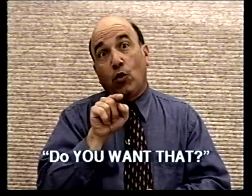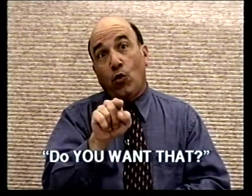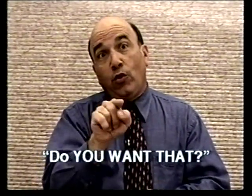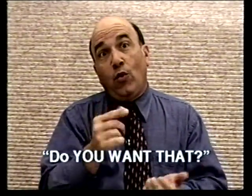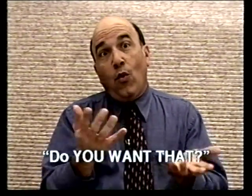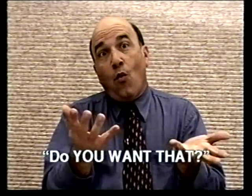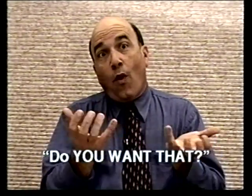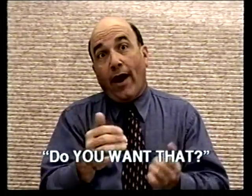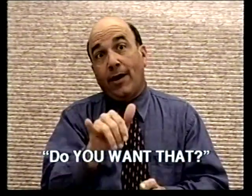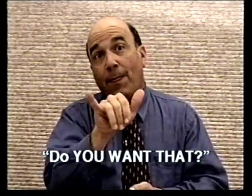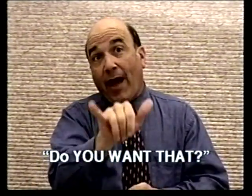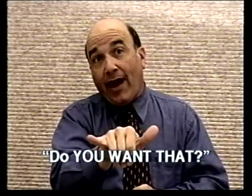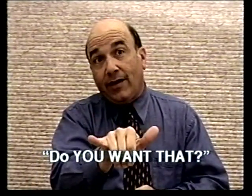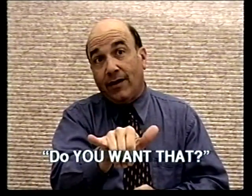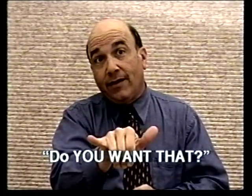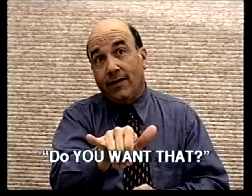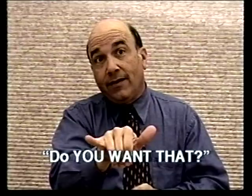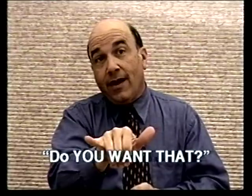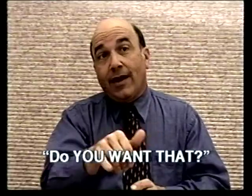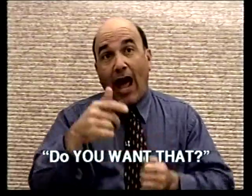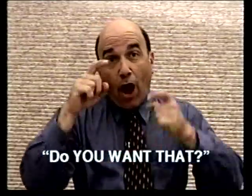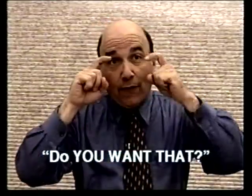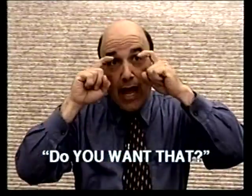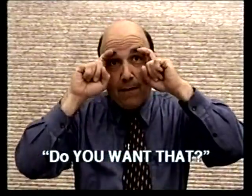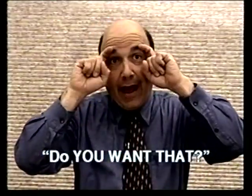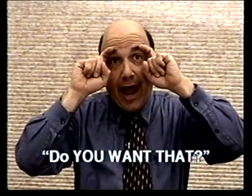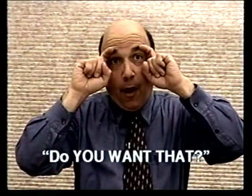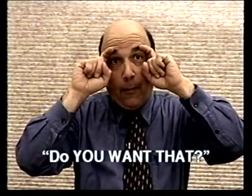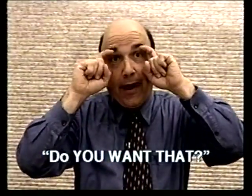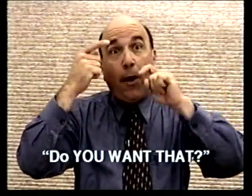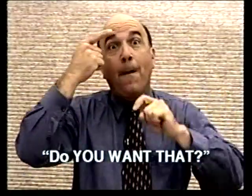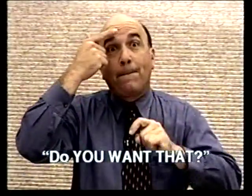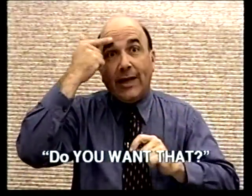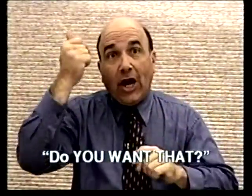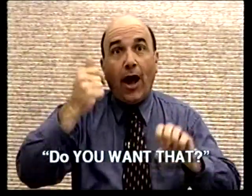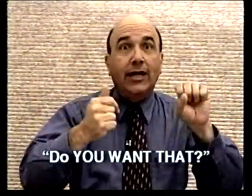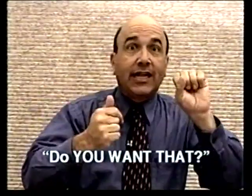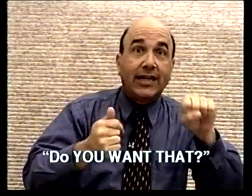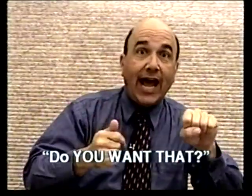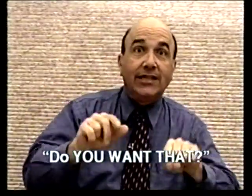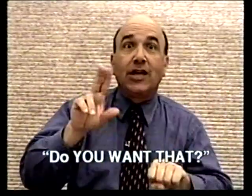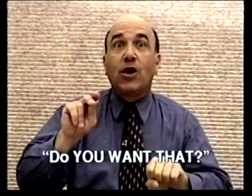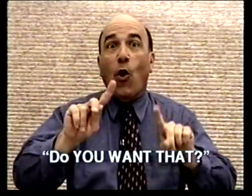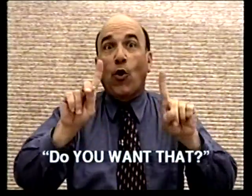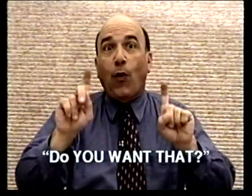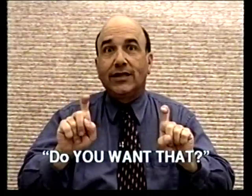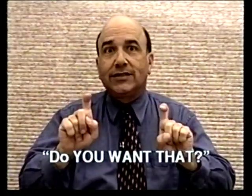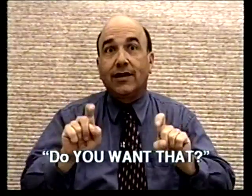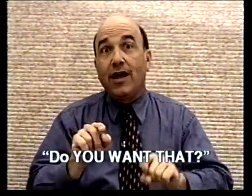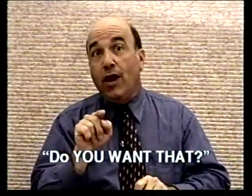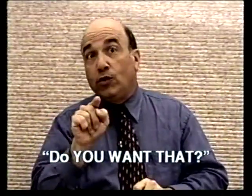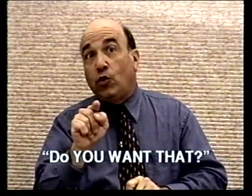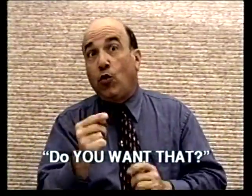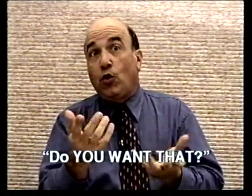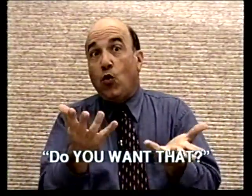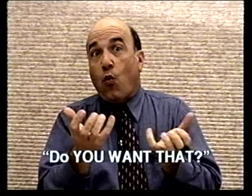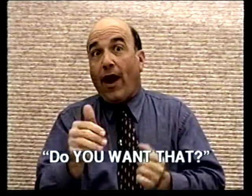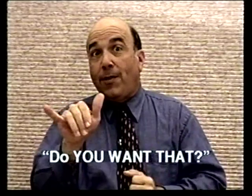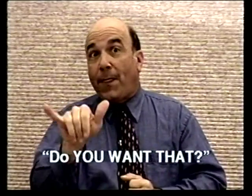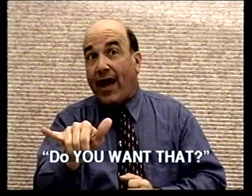Do you want that? Now I raise my eyebrow because the yes/no question. Do you want